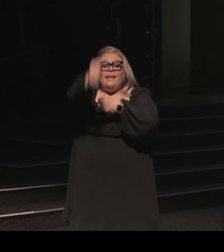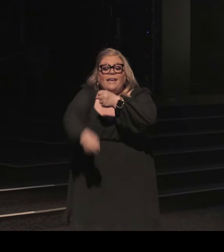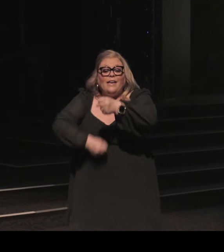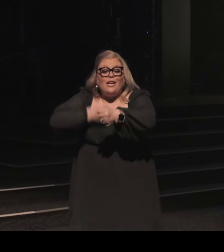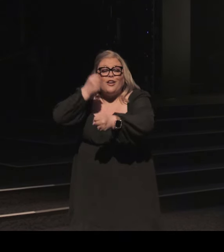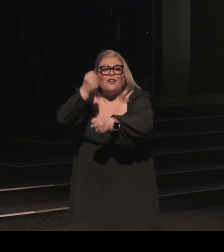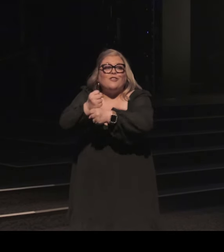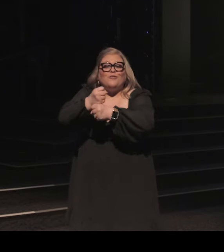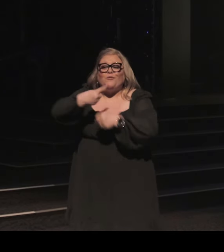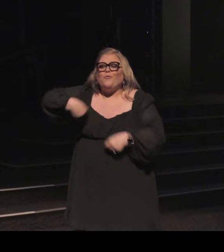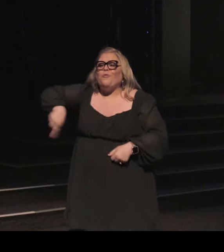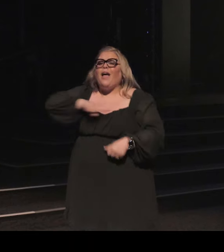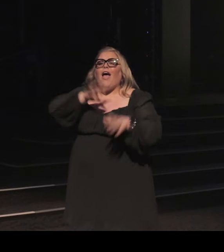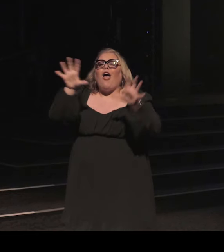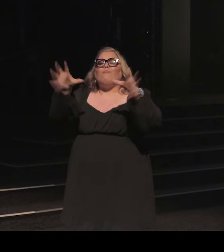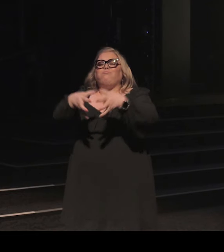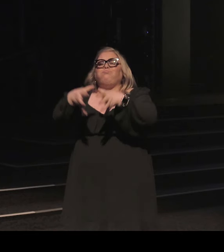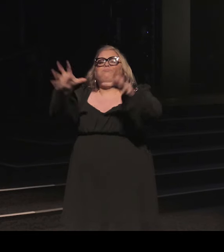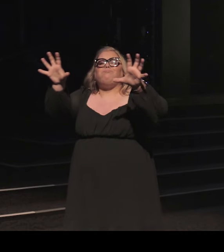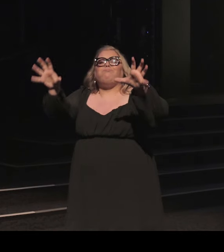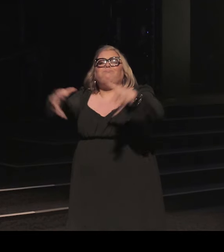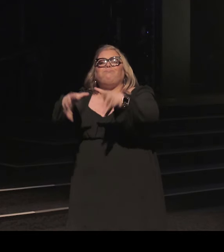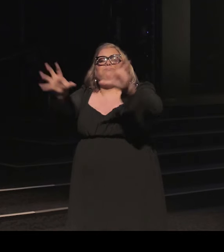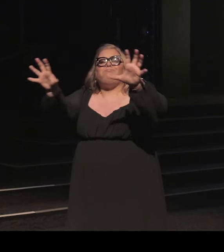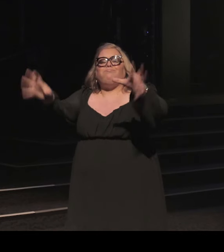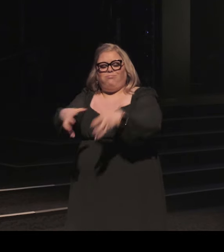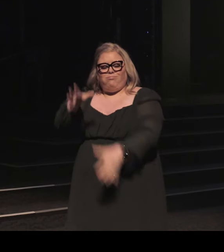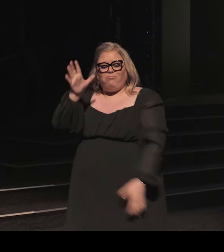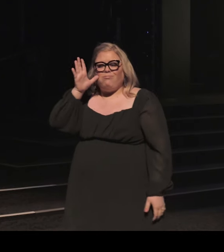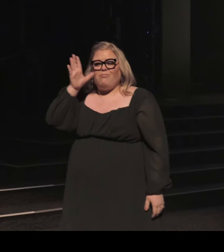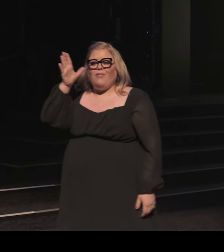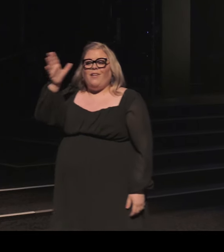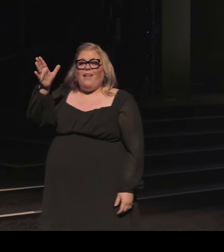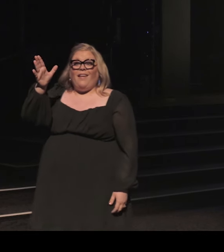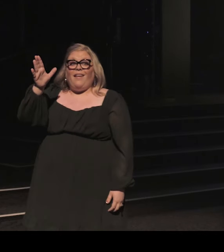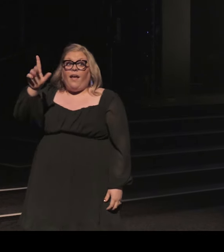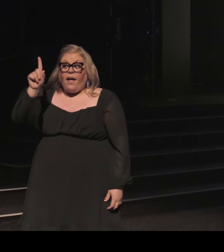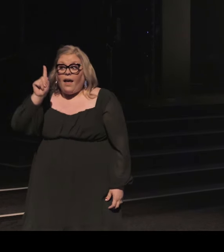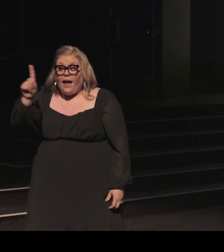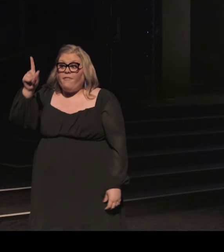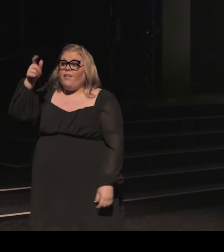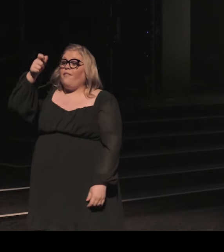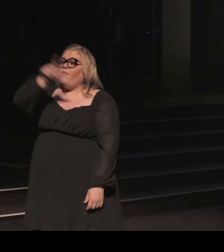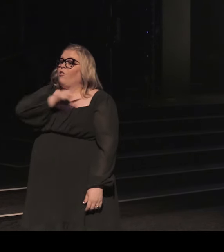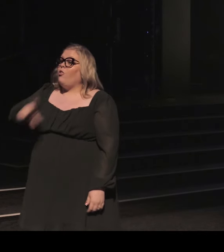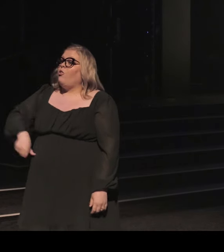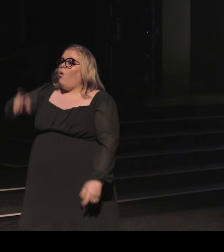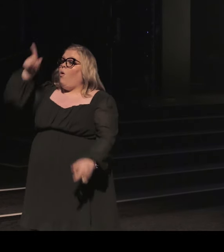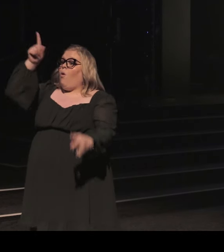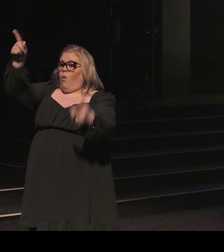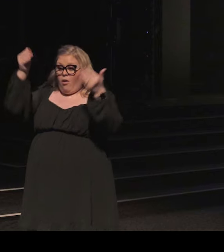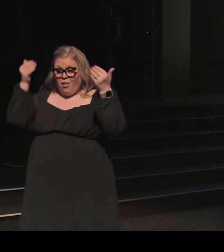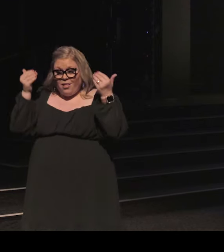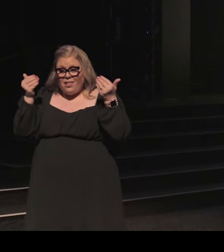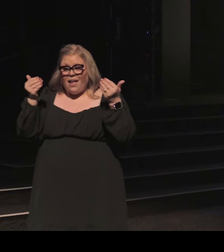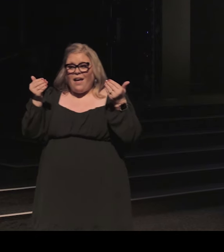Through the years we all will be together, if the